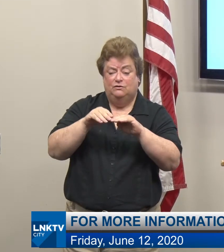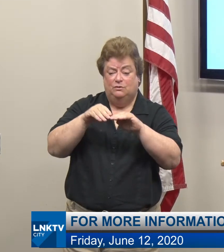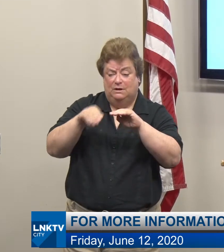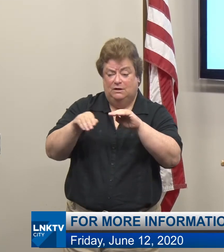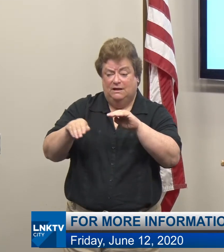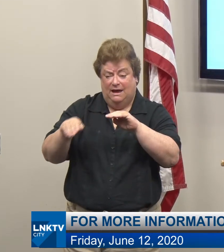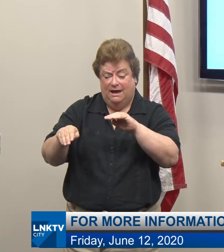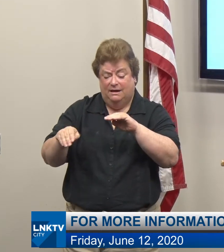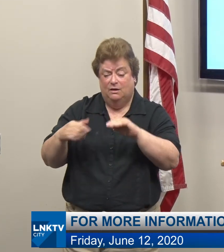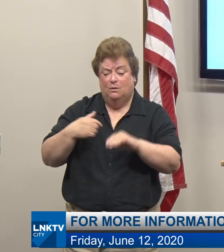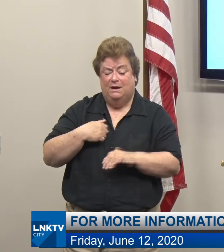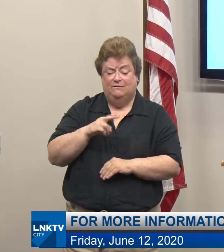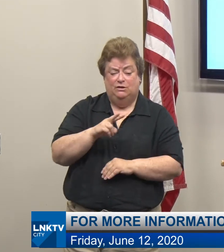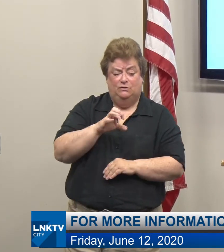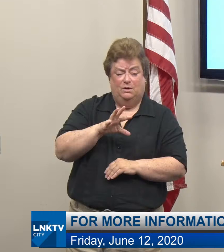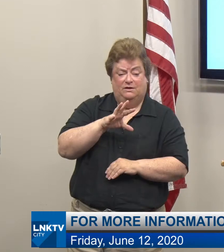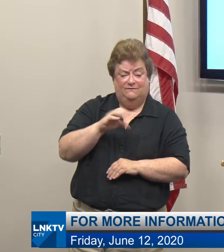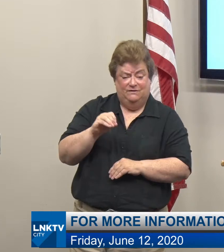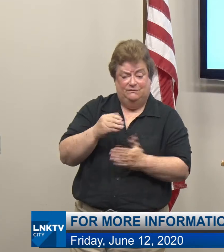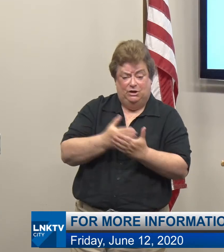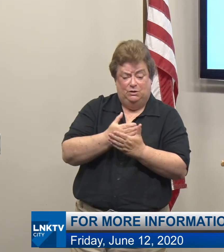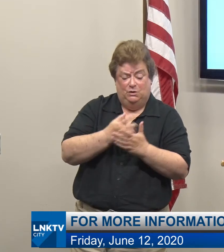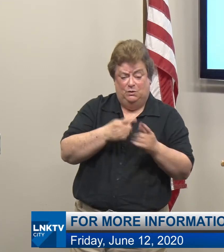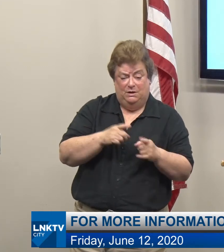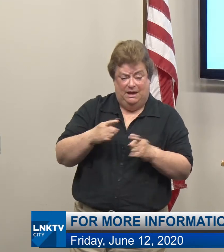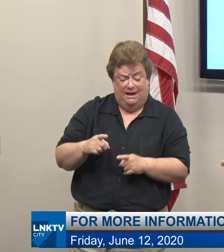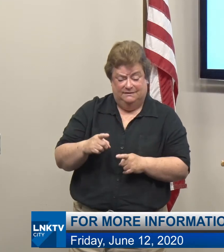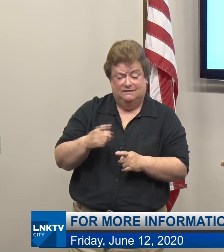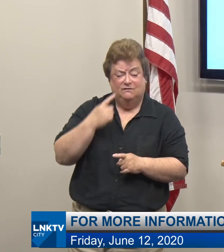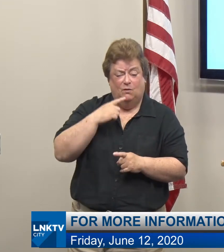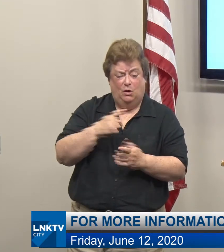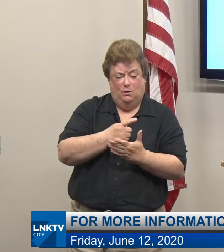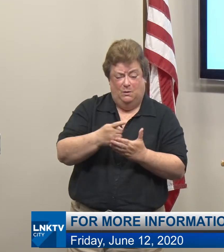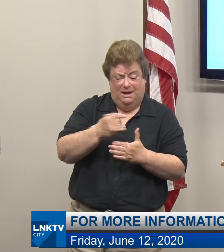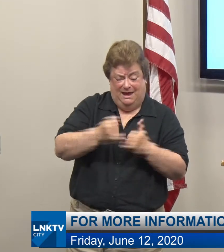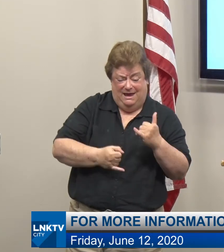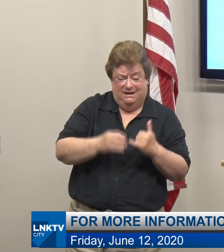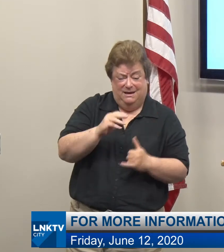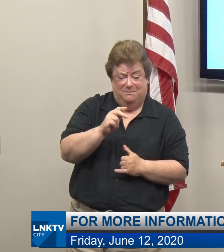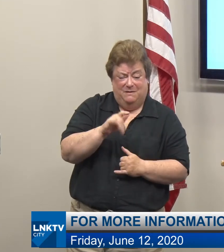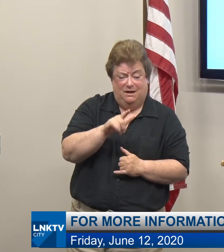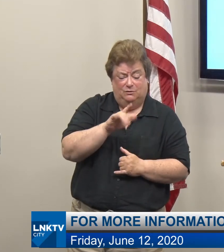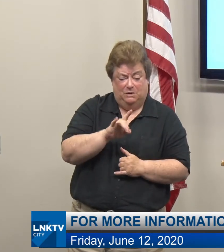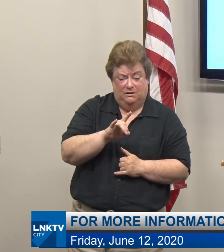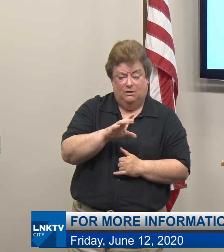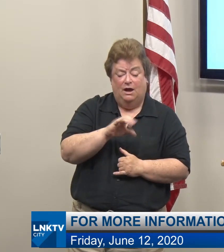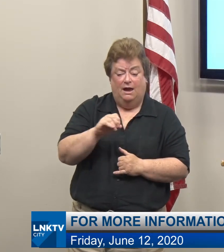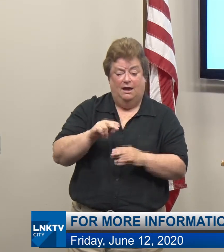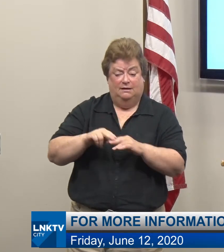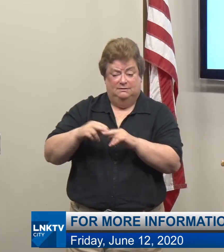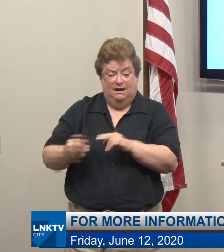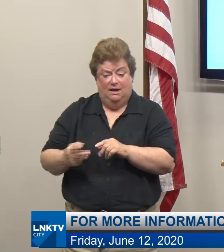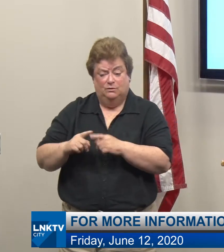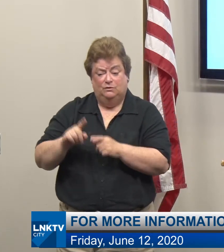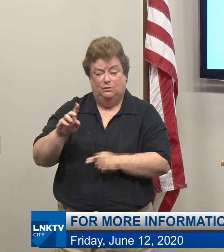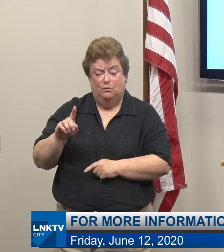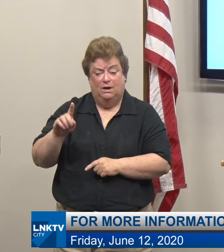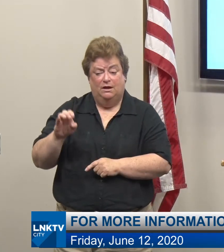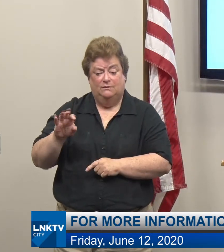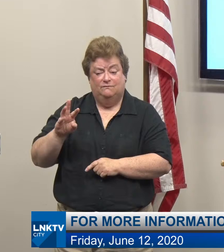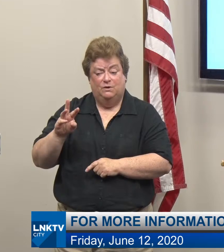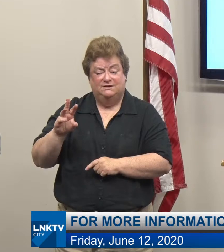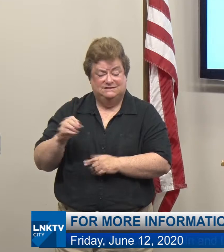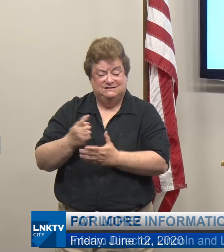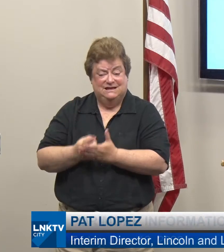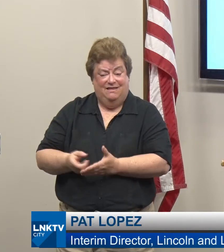had 250 new cases during the week ending May 23rd, and we saw that go down to 146 last